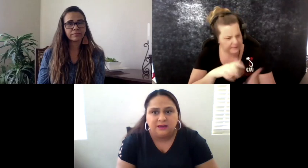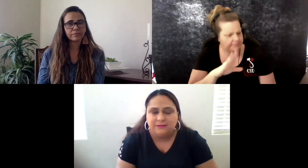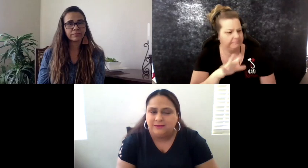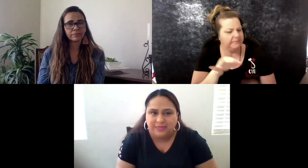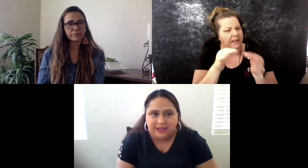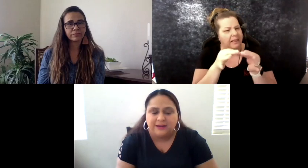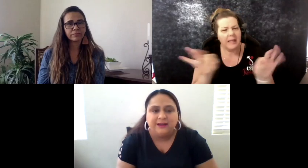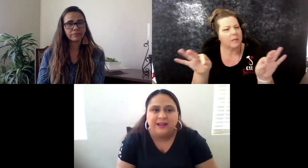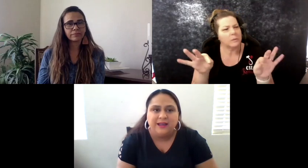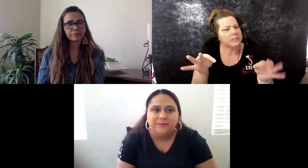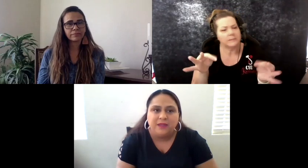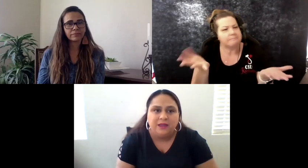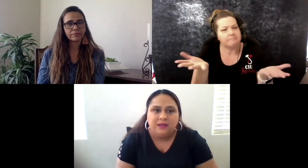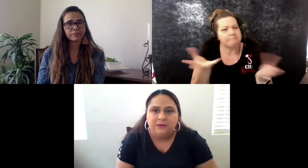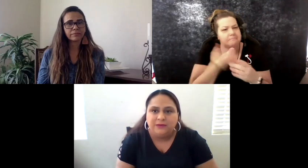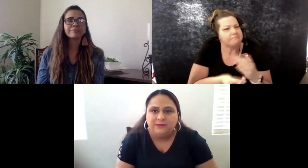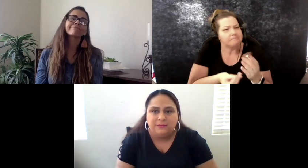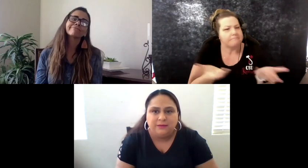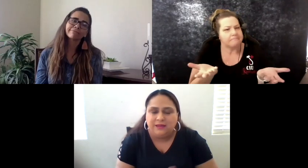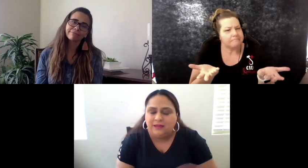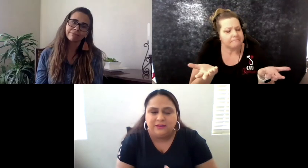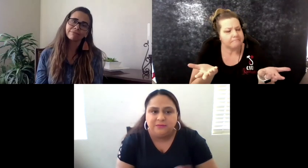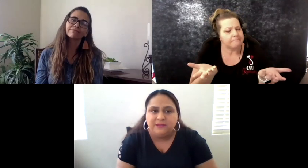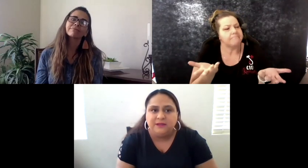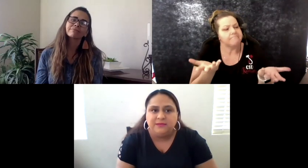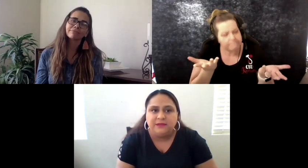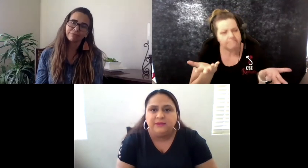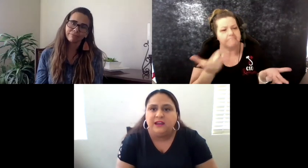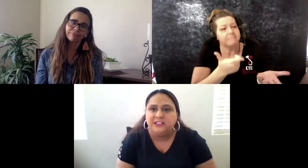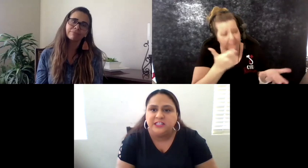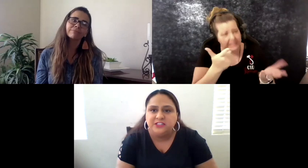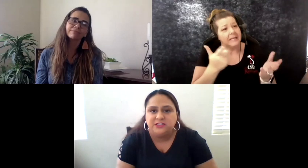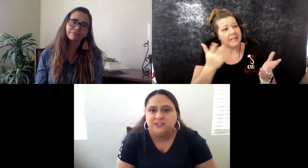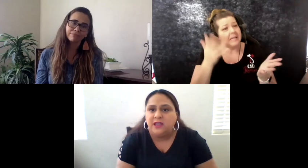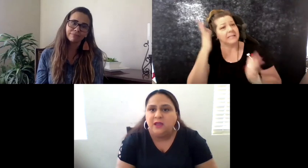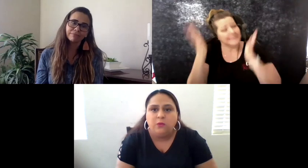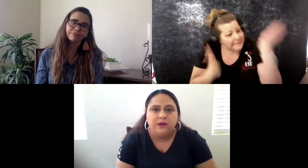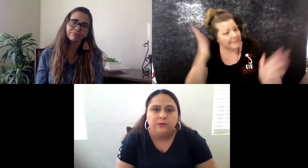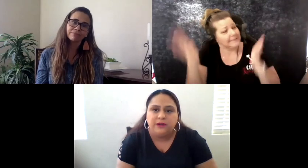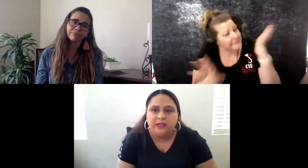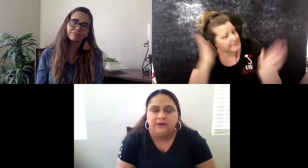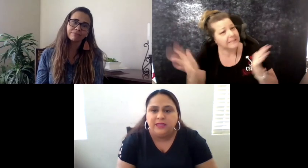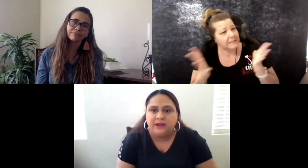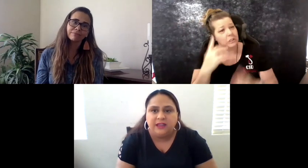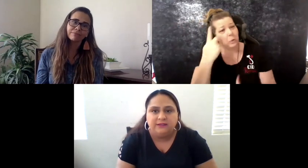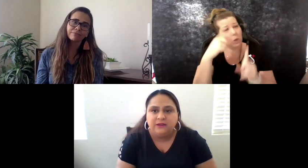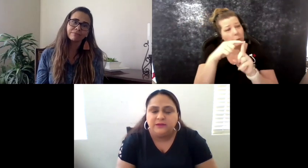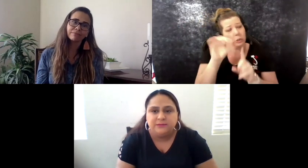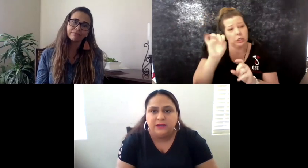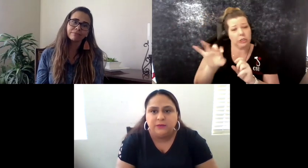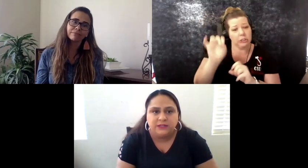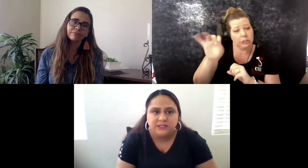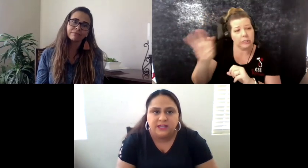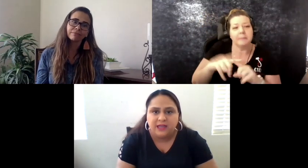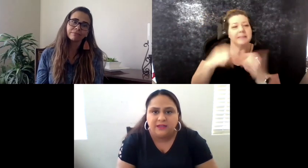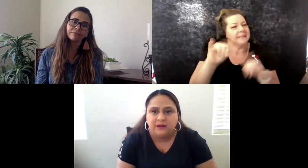not there. He was, expressing himself with a lot of gestures, one word here and there. He still wasn't